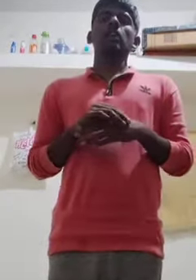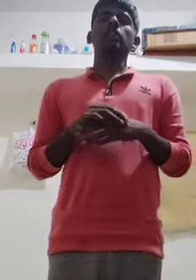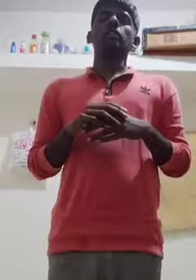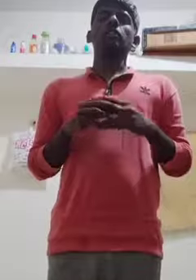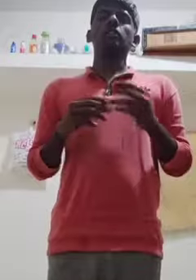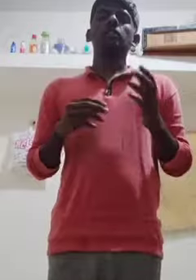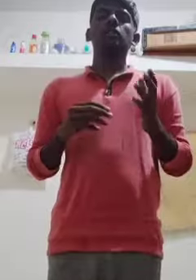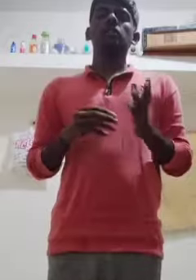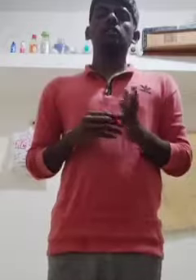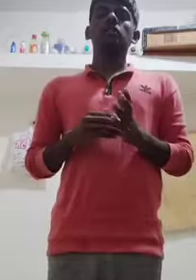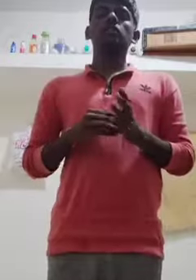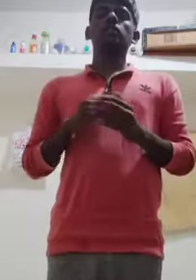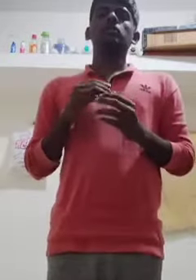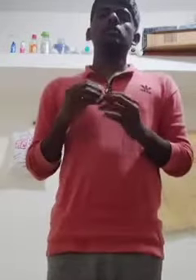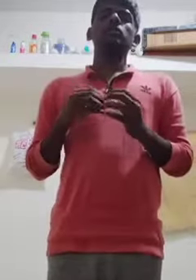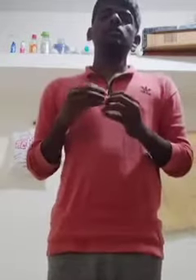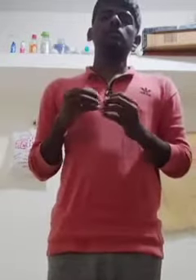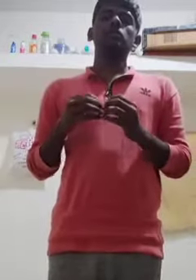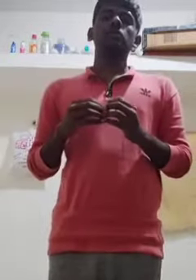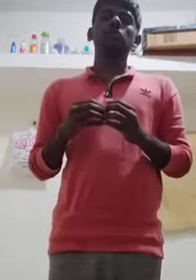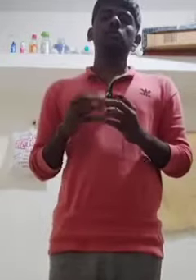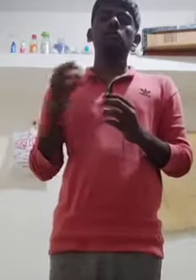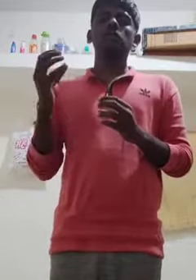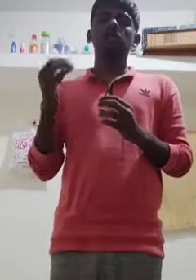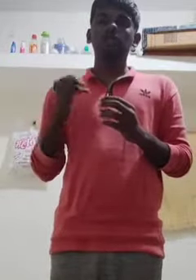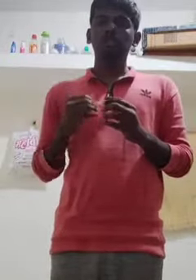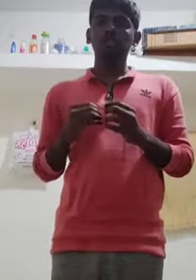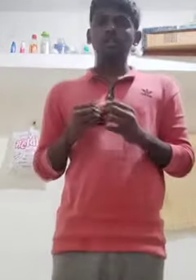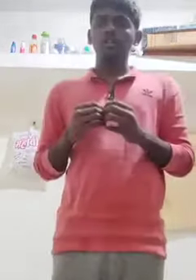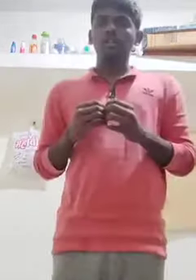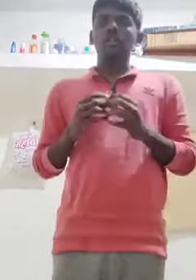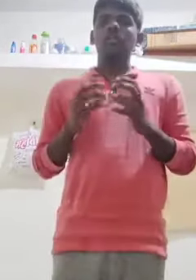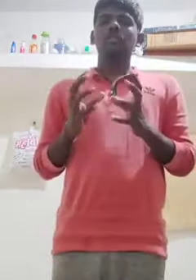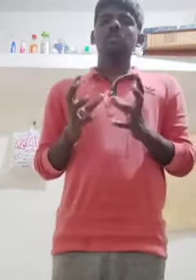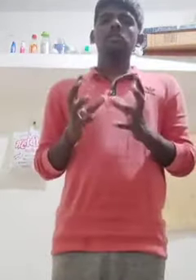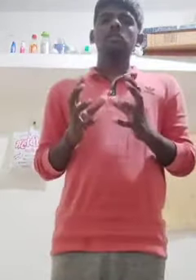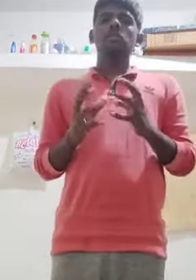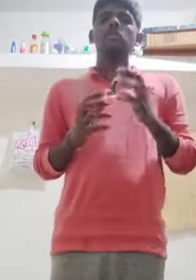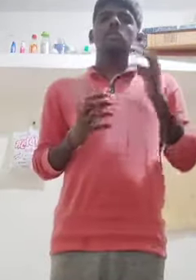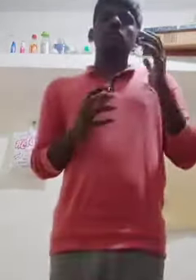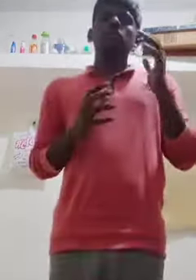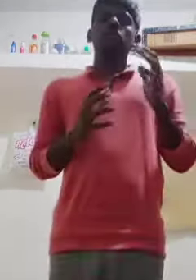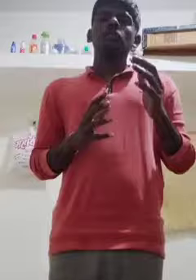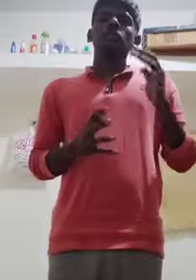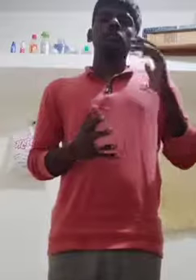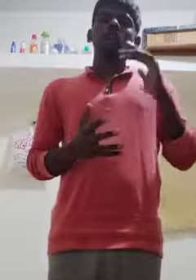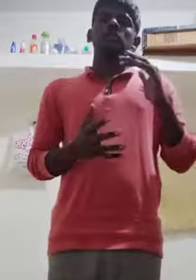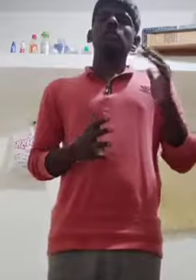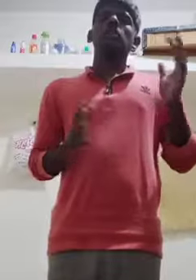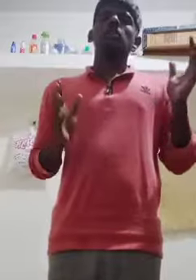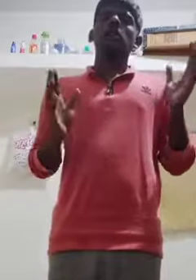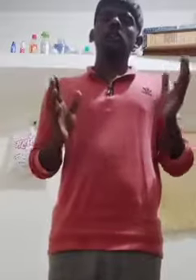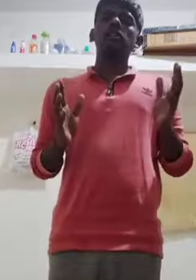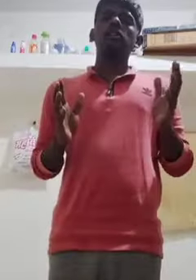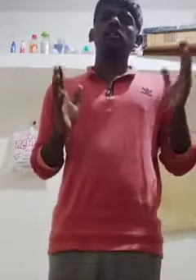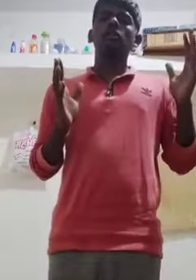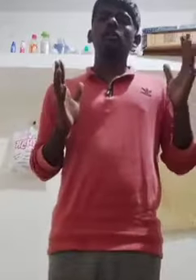and then the repetition which is used in code will decreases. So eventually the code size of line or